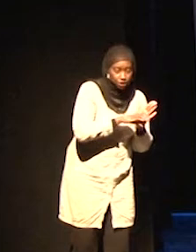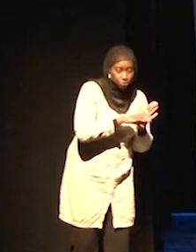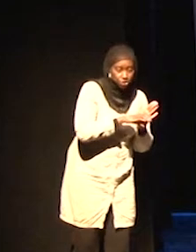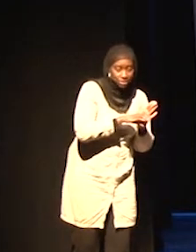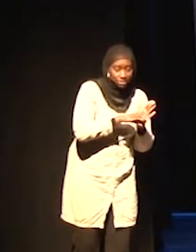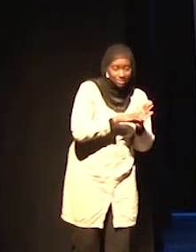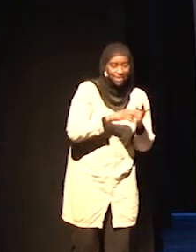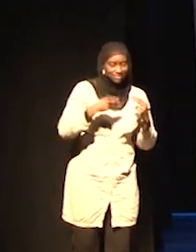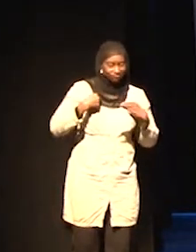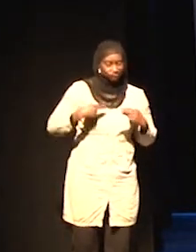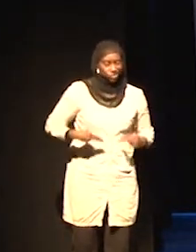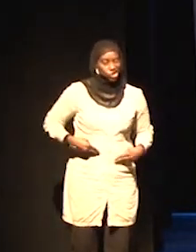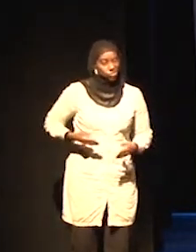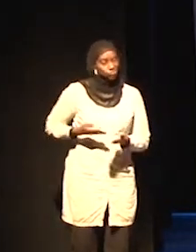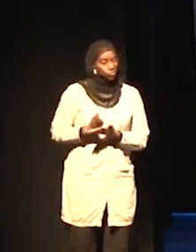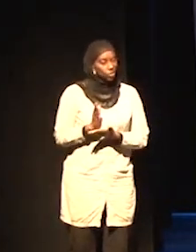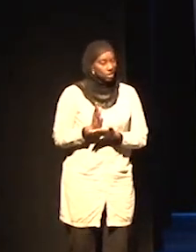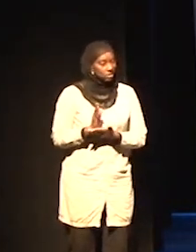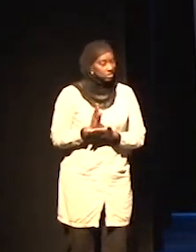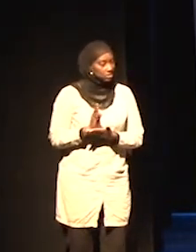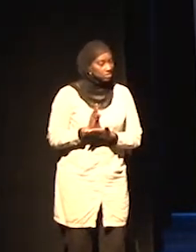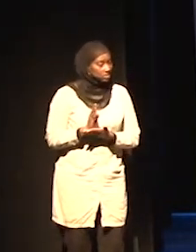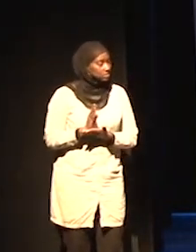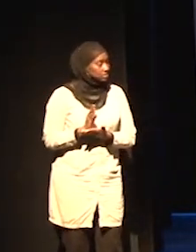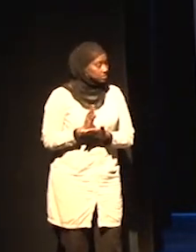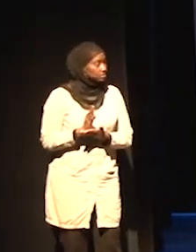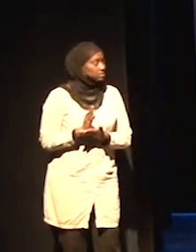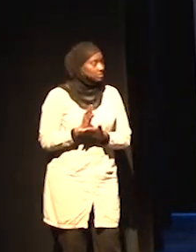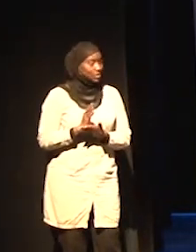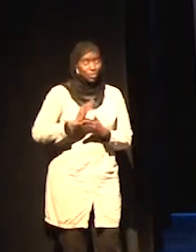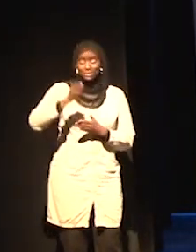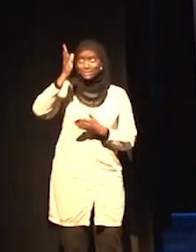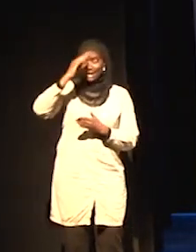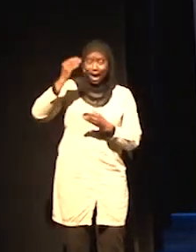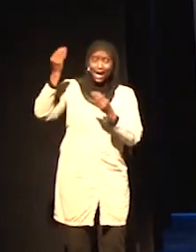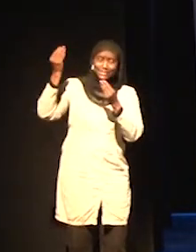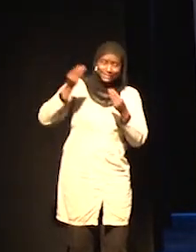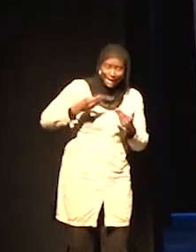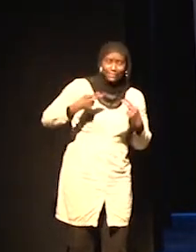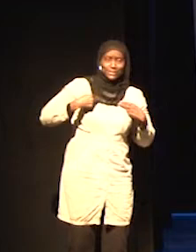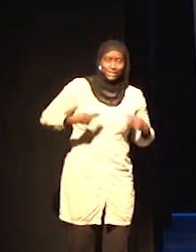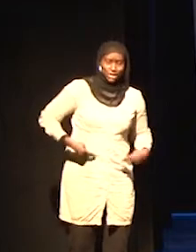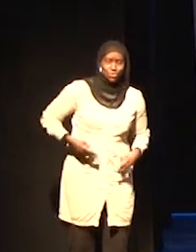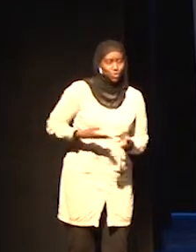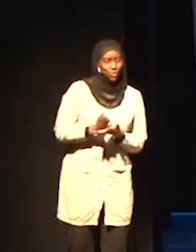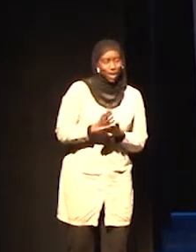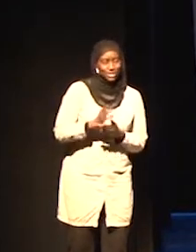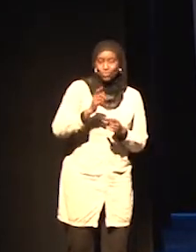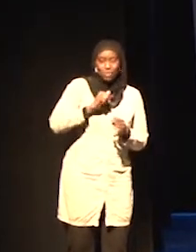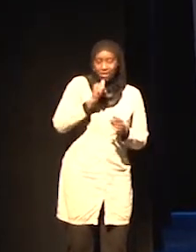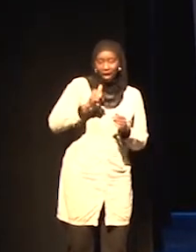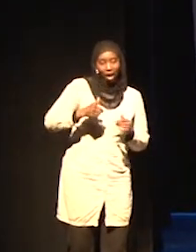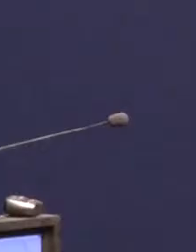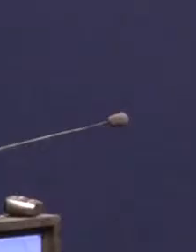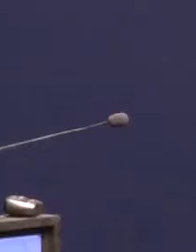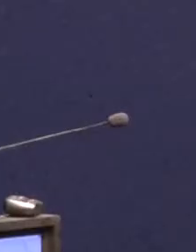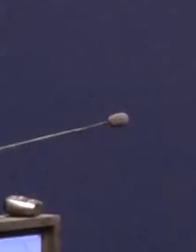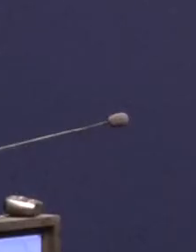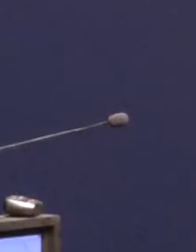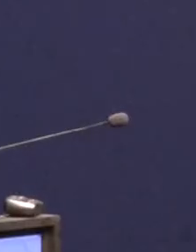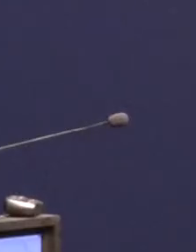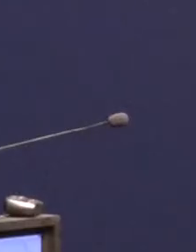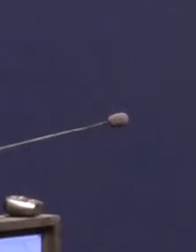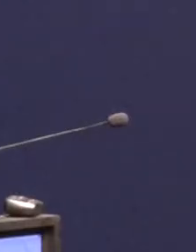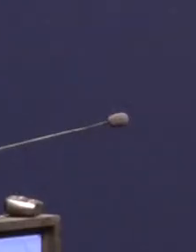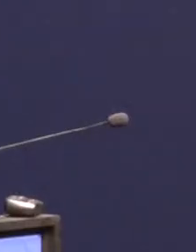has bestowed those dignities upon us. We will not let any White House take it away from us. We will